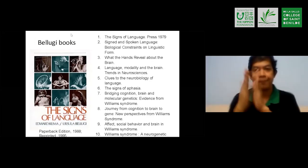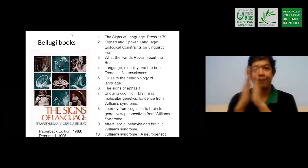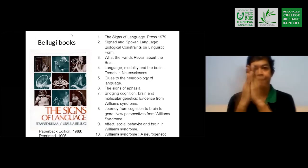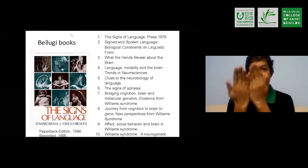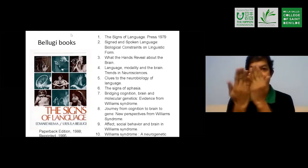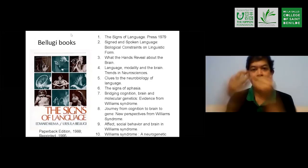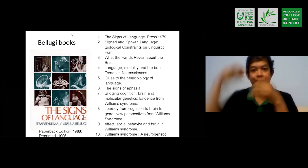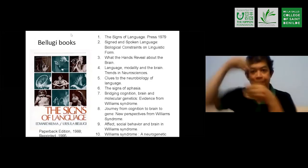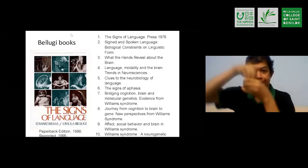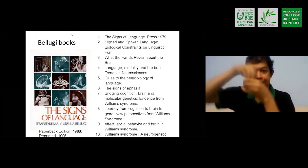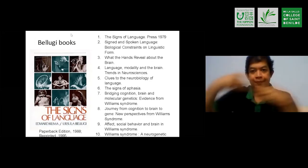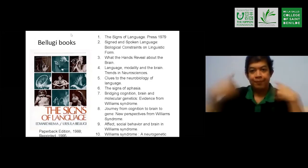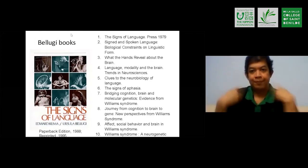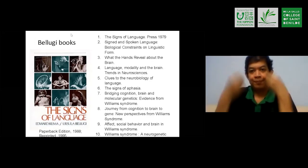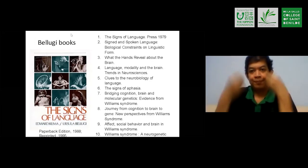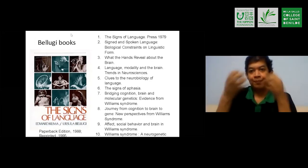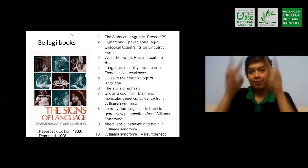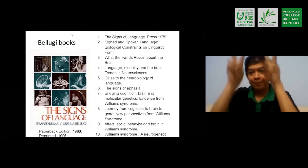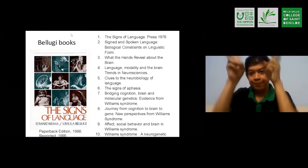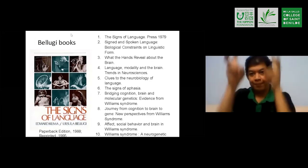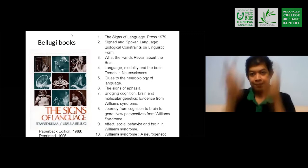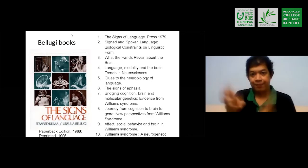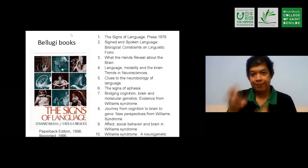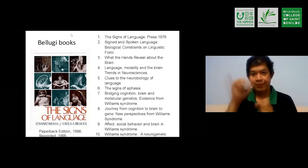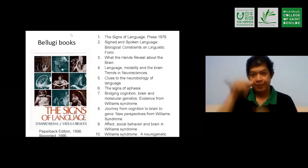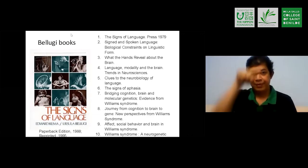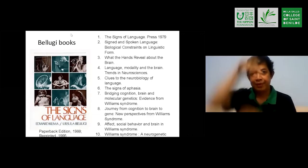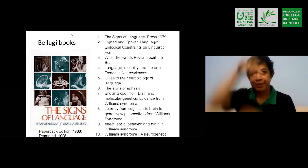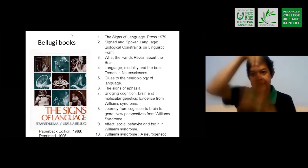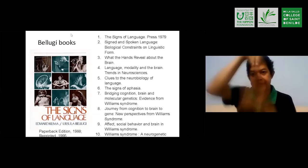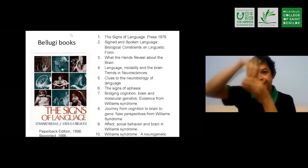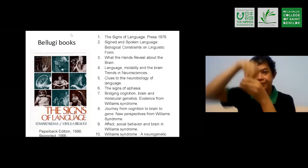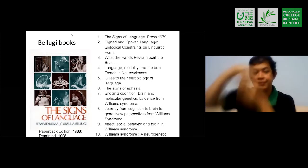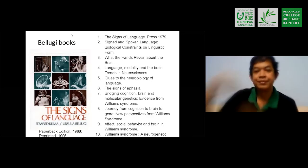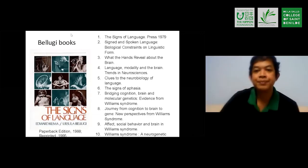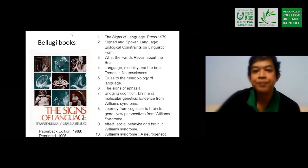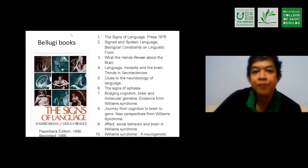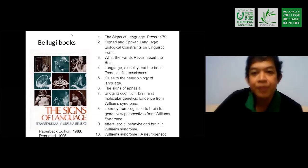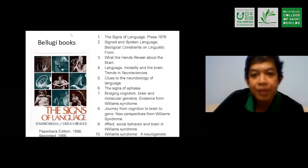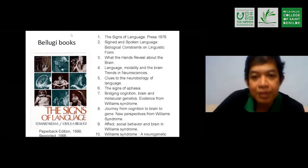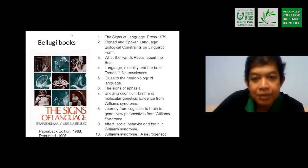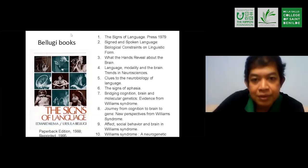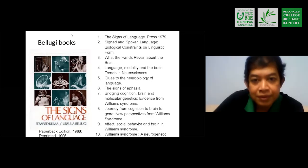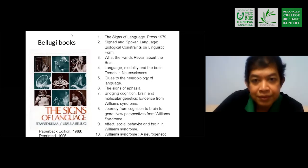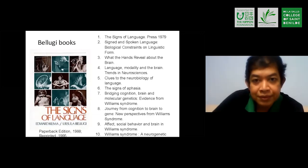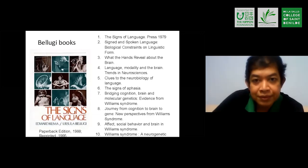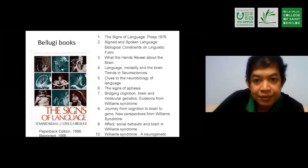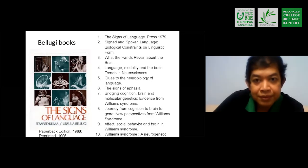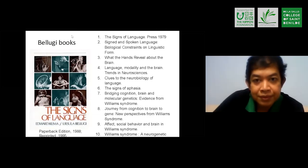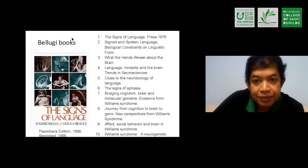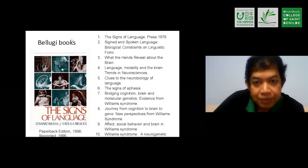reprinted later on. So here are the topics.